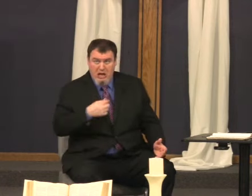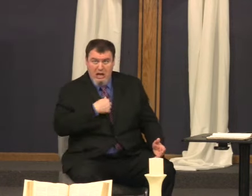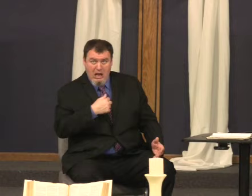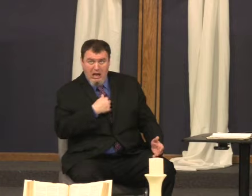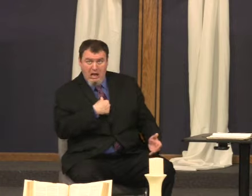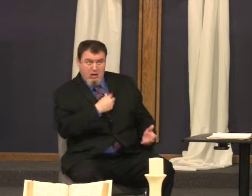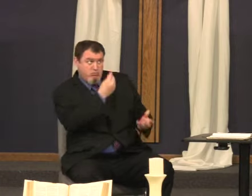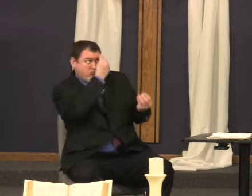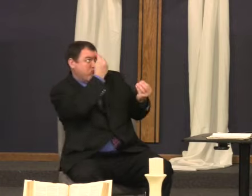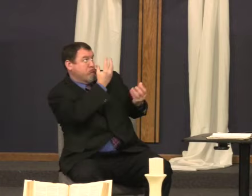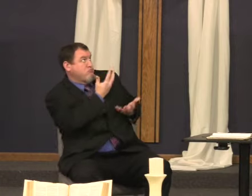For these words,